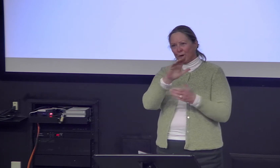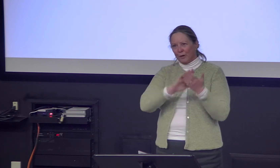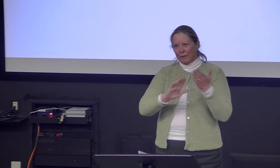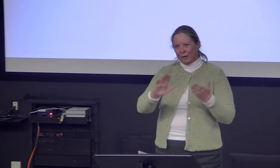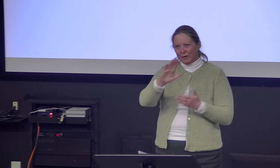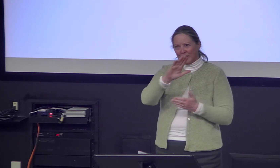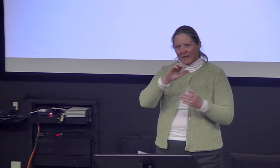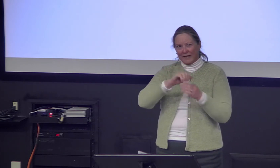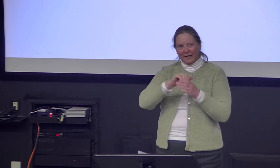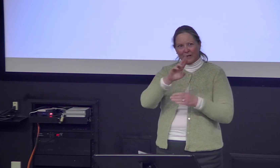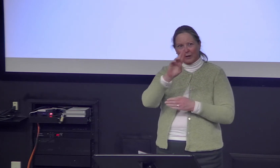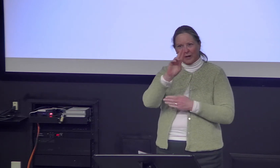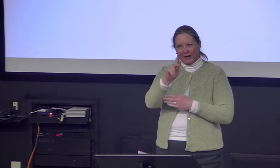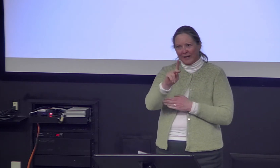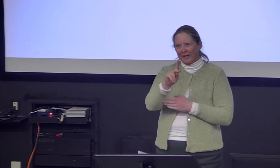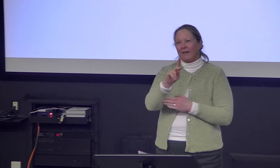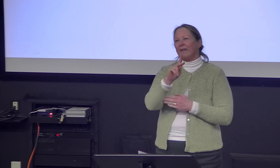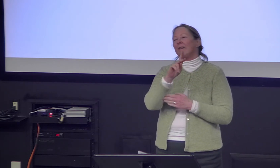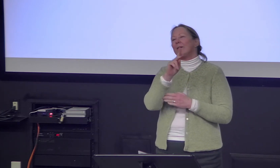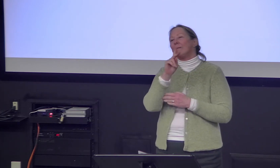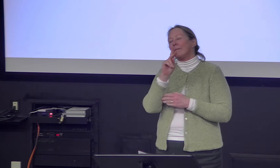Bristol University in the UK.